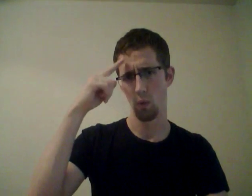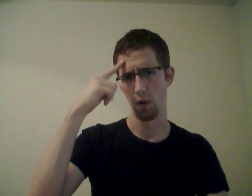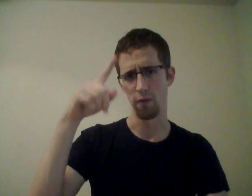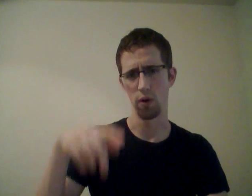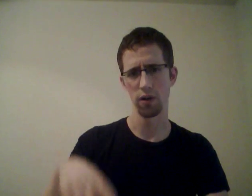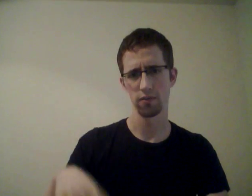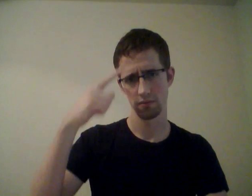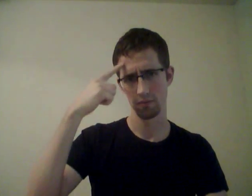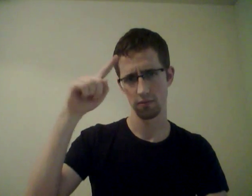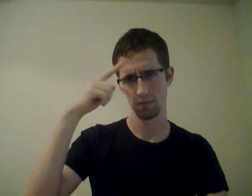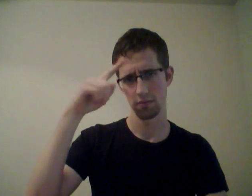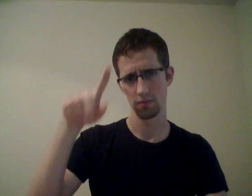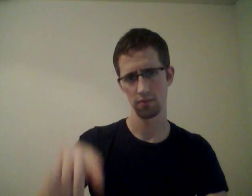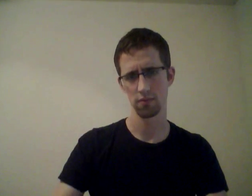what for,